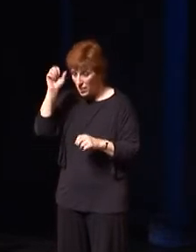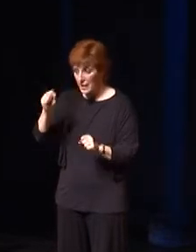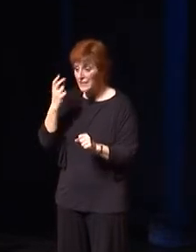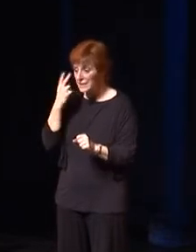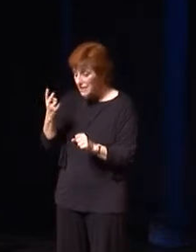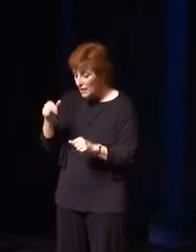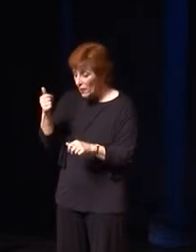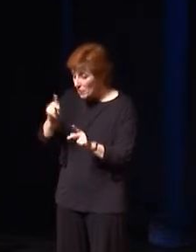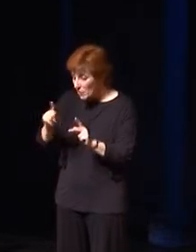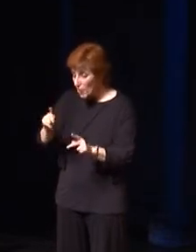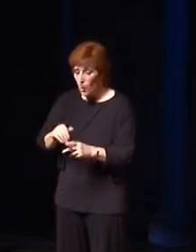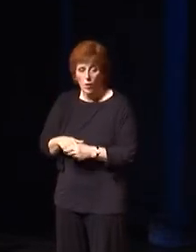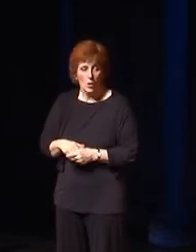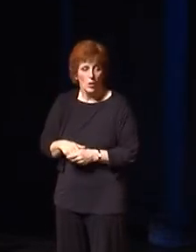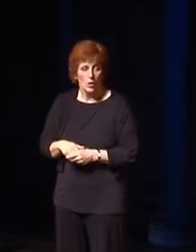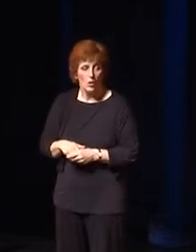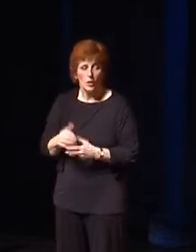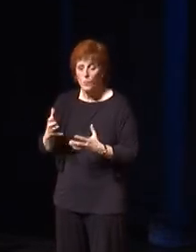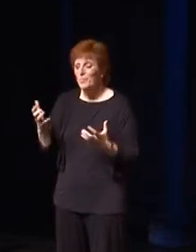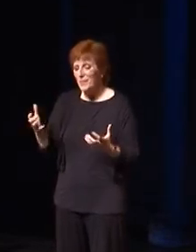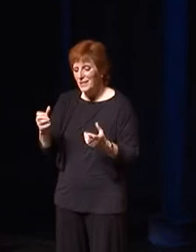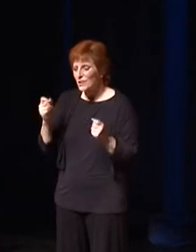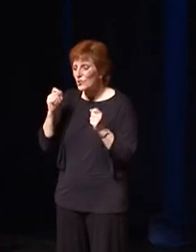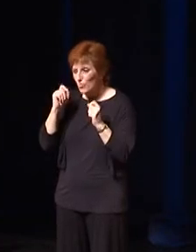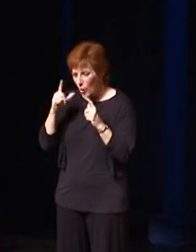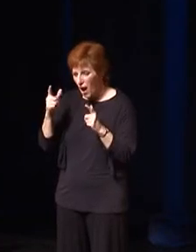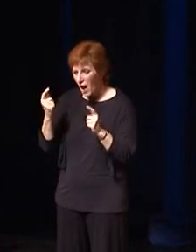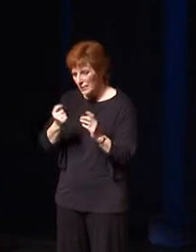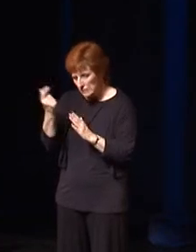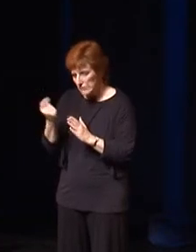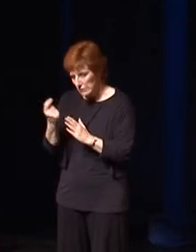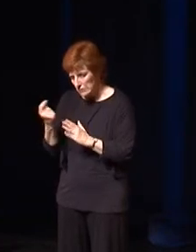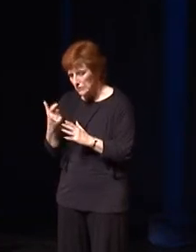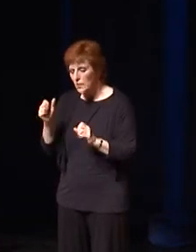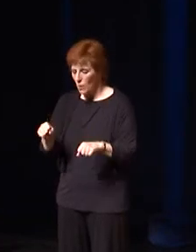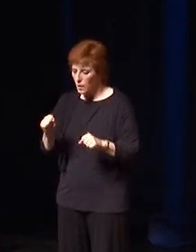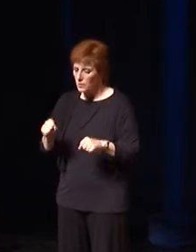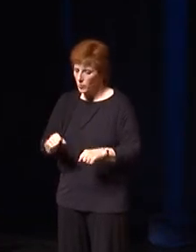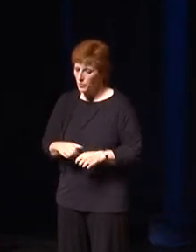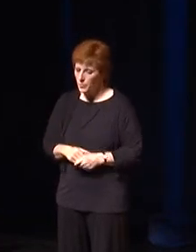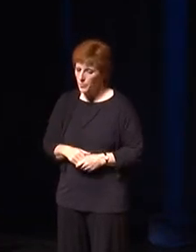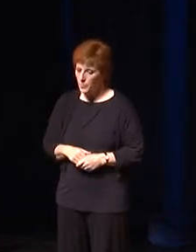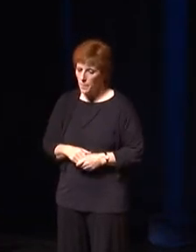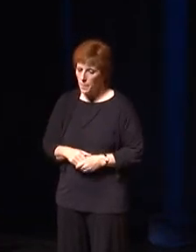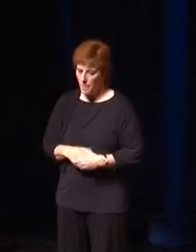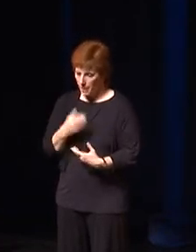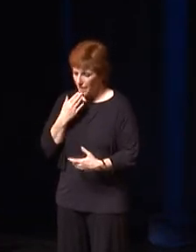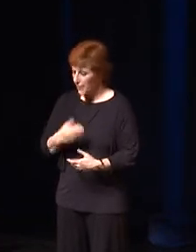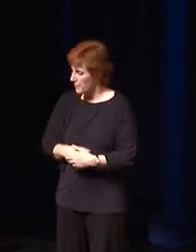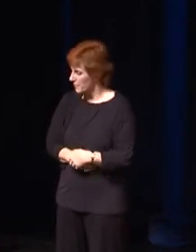them. So in other words, you want to get as much of the surprise element out as possible.